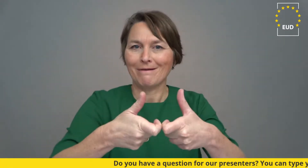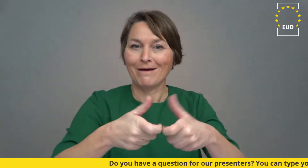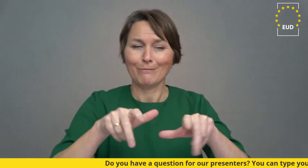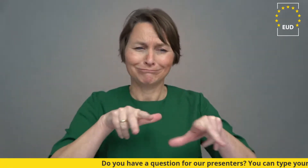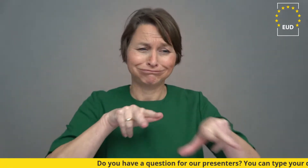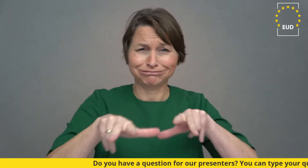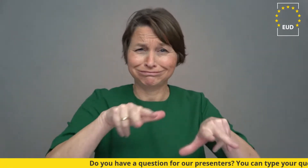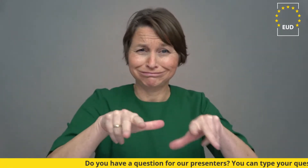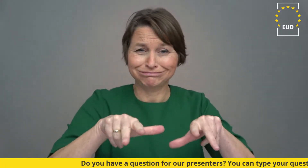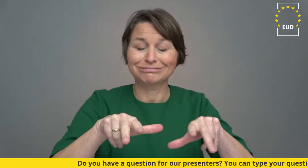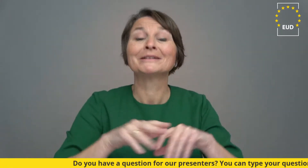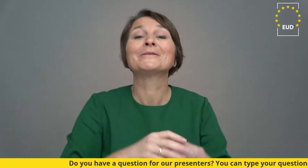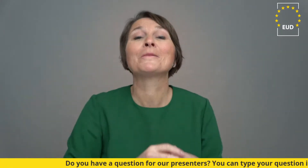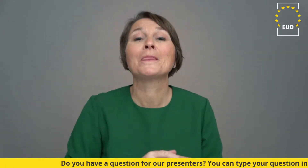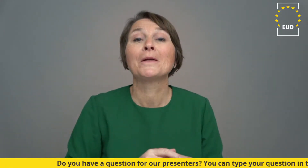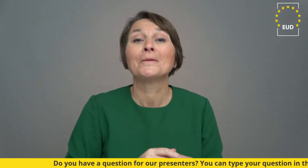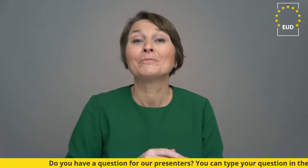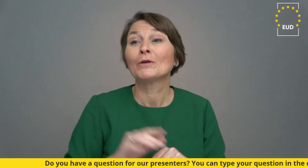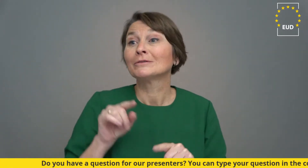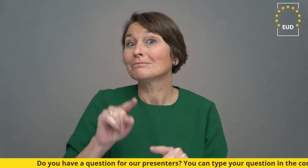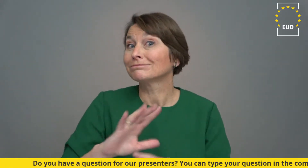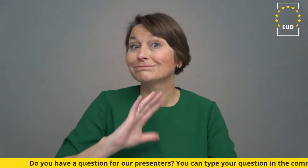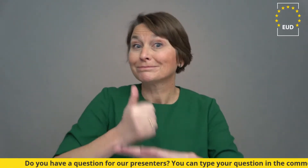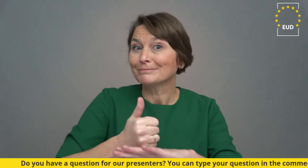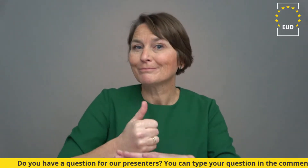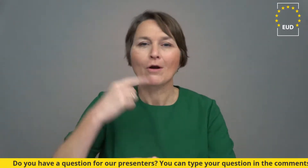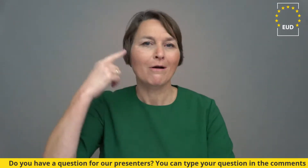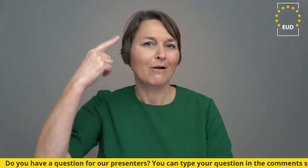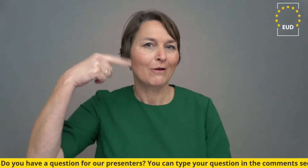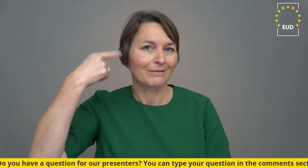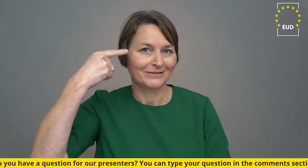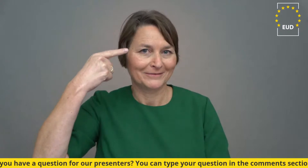looking at sign language interpretation within television. So I took that on.